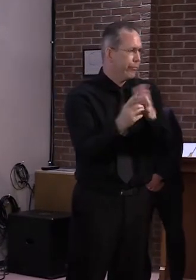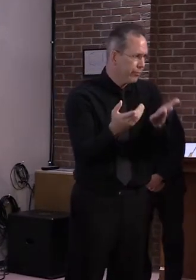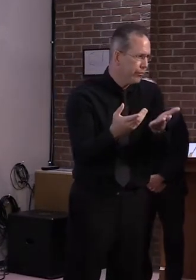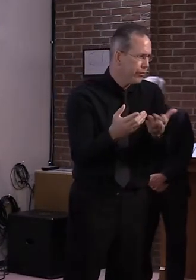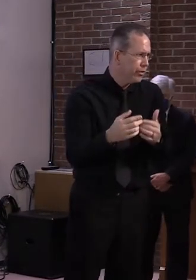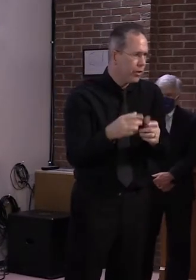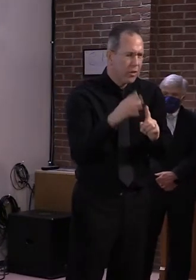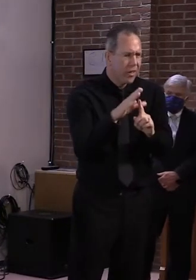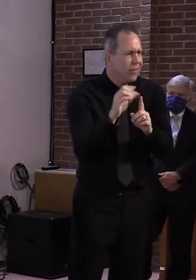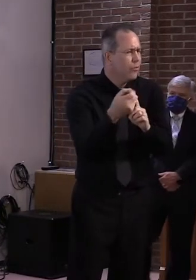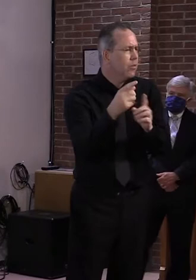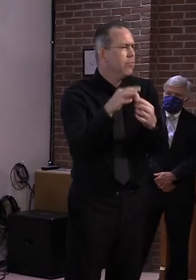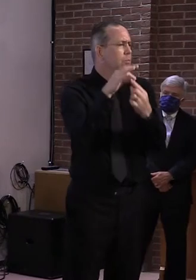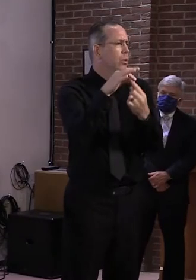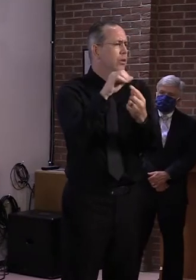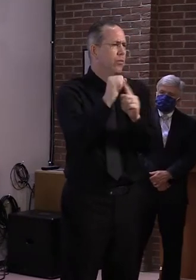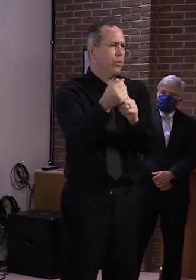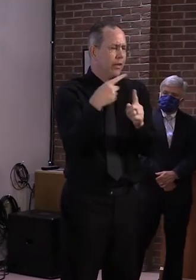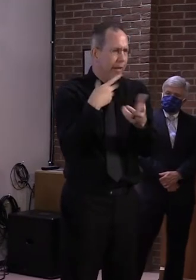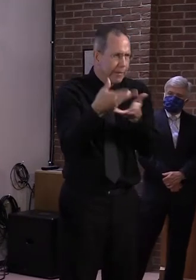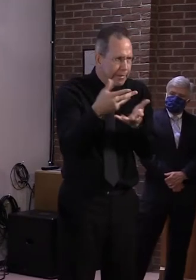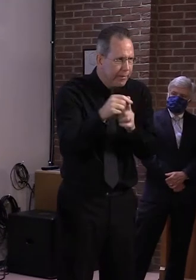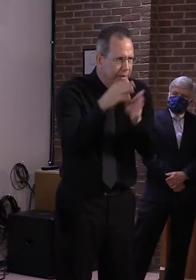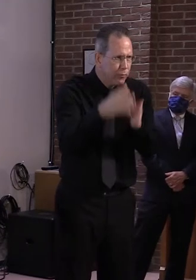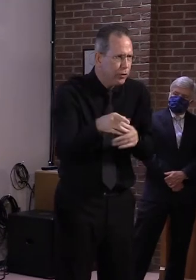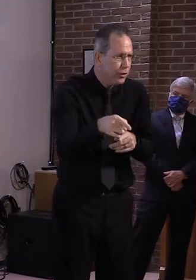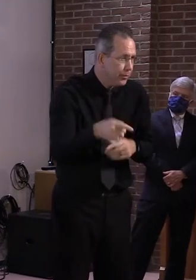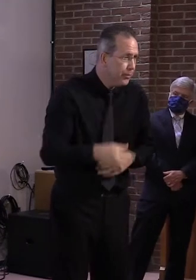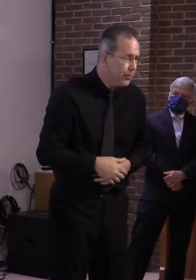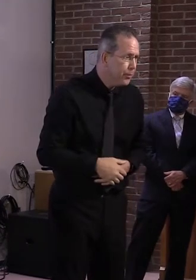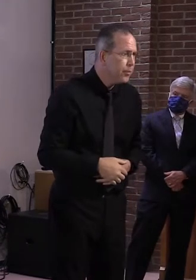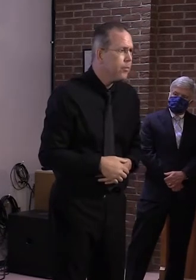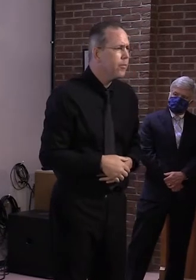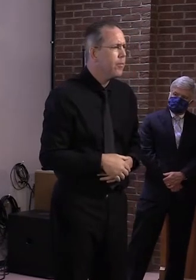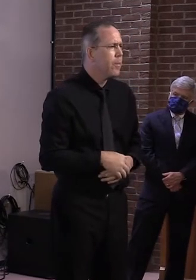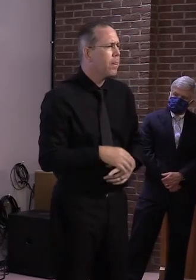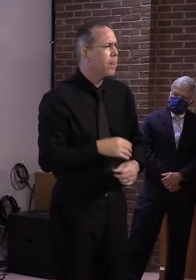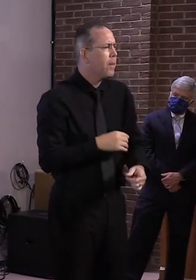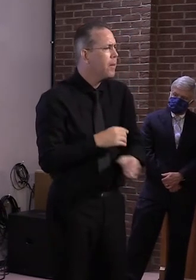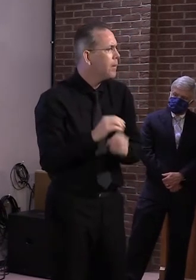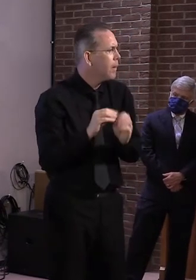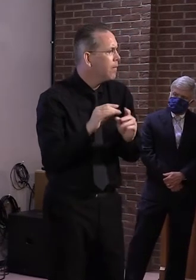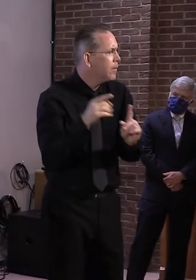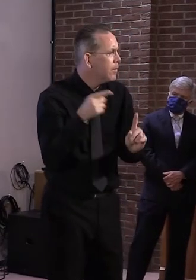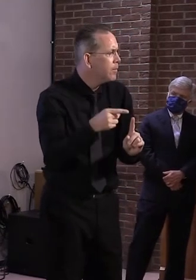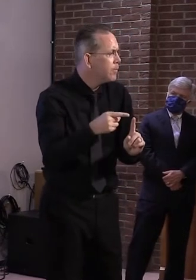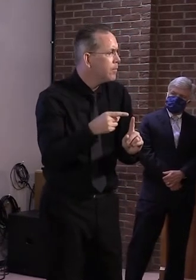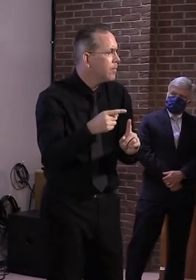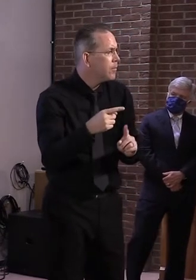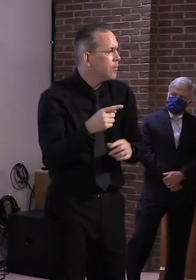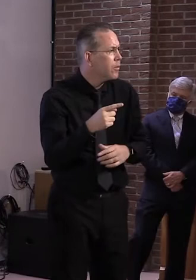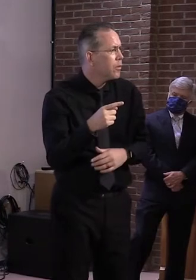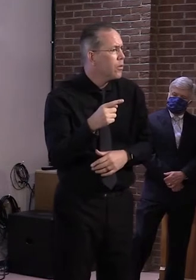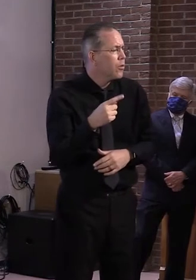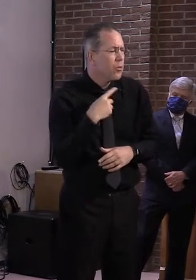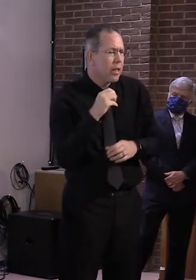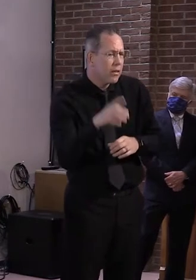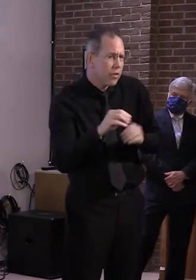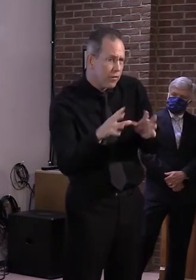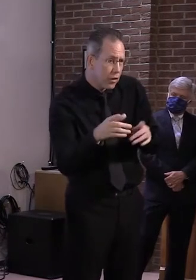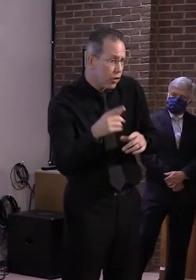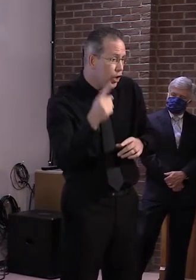Avery, was that okay, thank you. Was that more than one person or multiple people who had contacted your